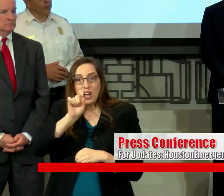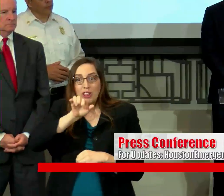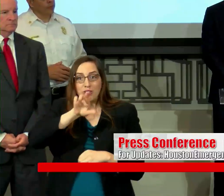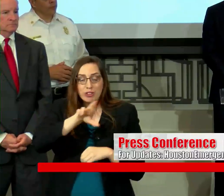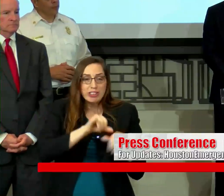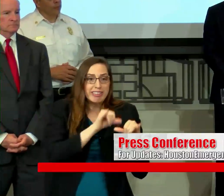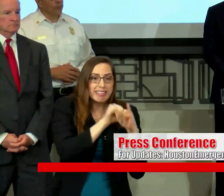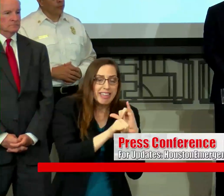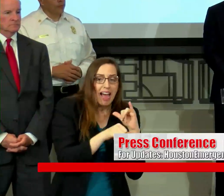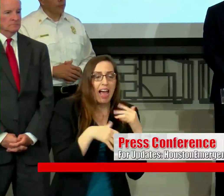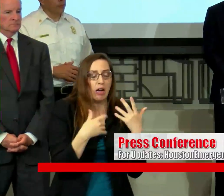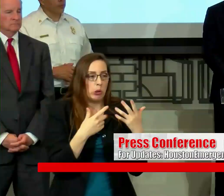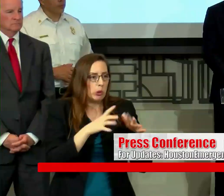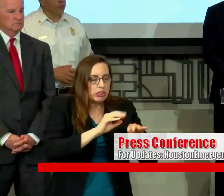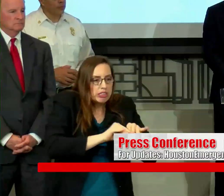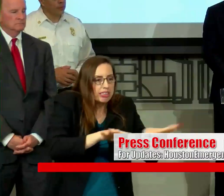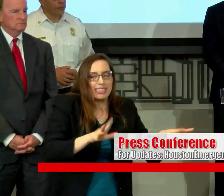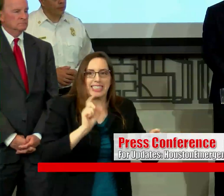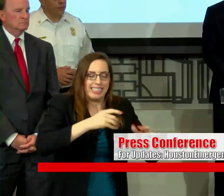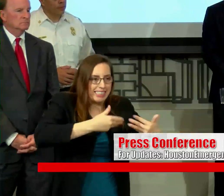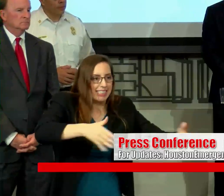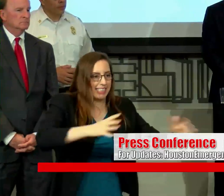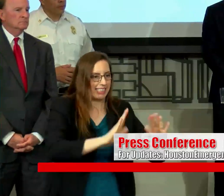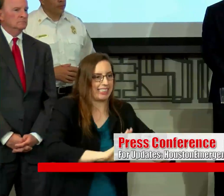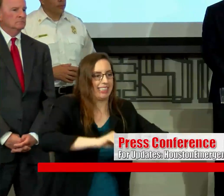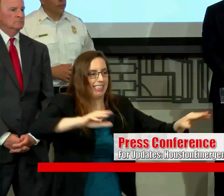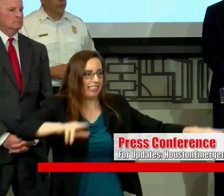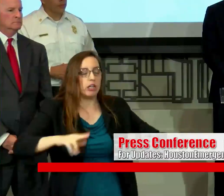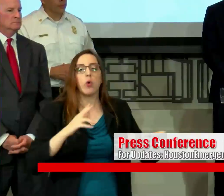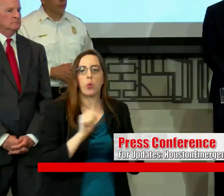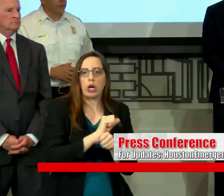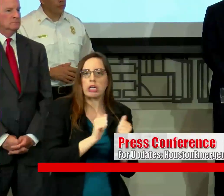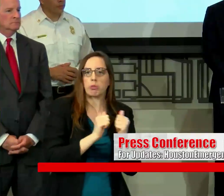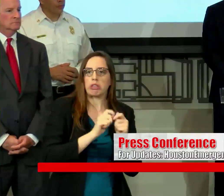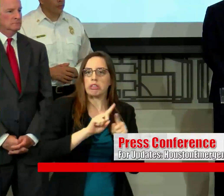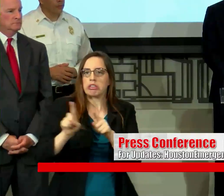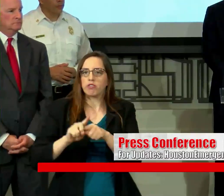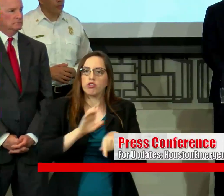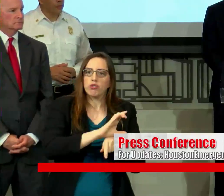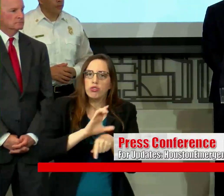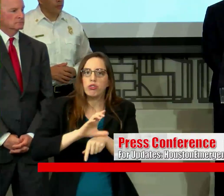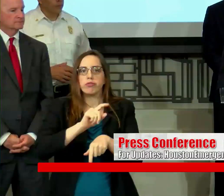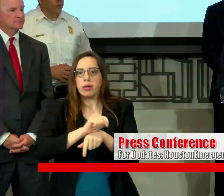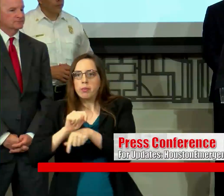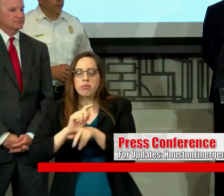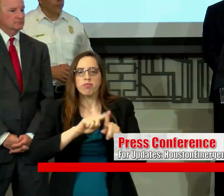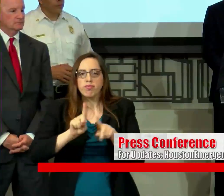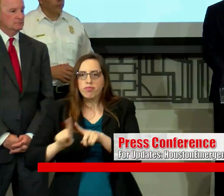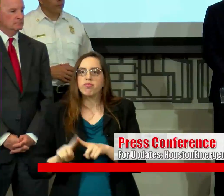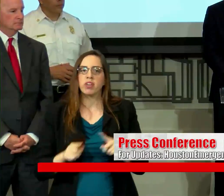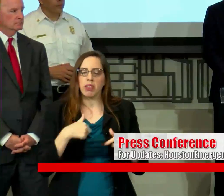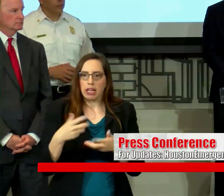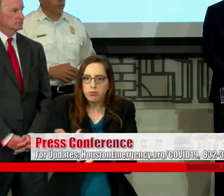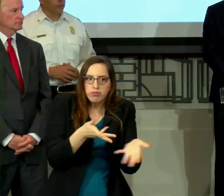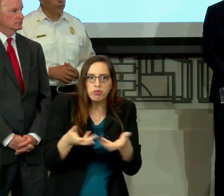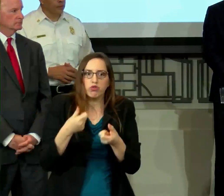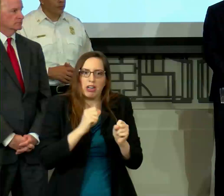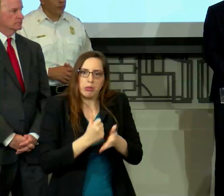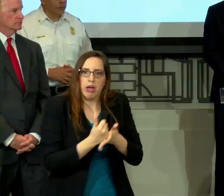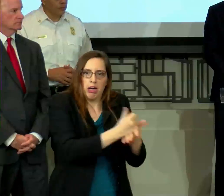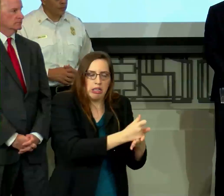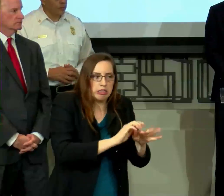to spread them out and working with our faith-based institutions. But I respect the right